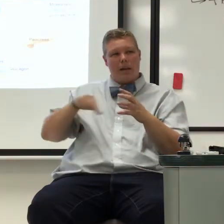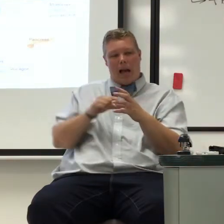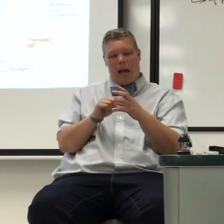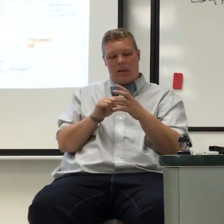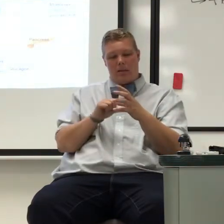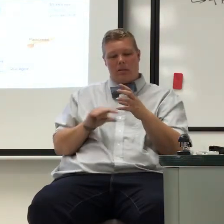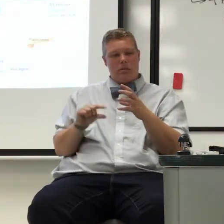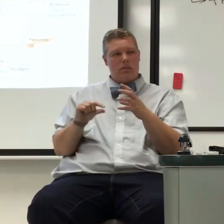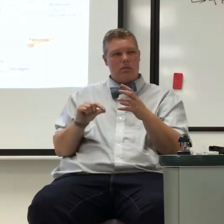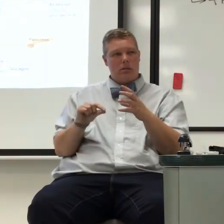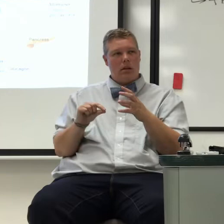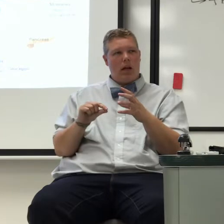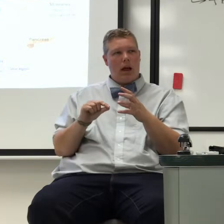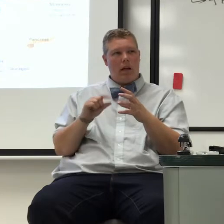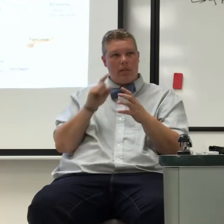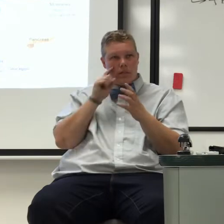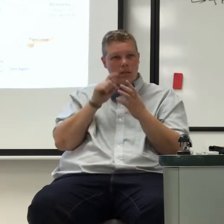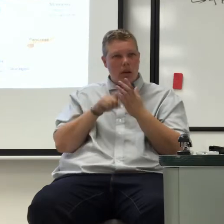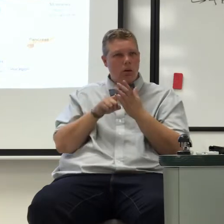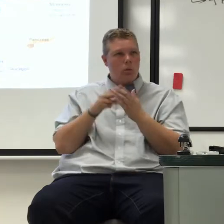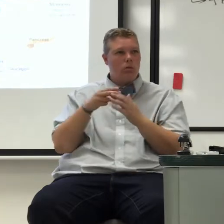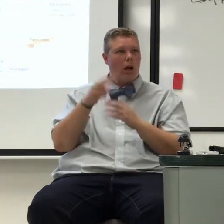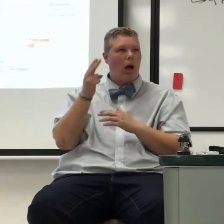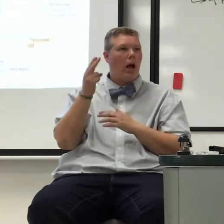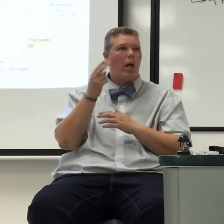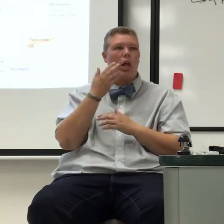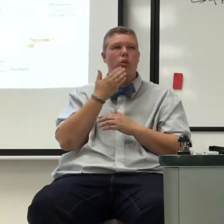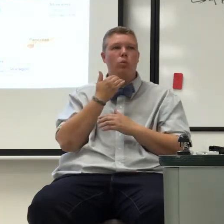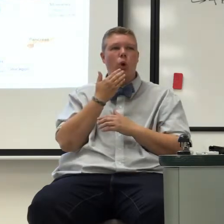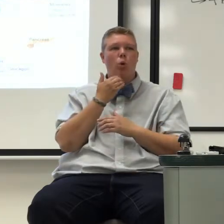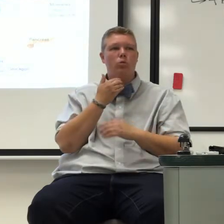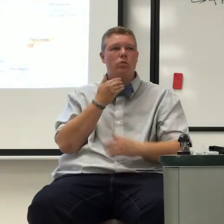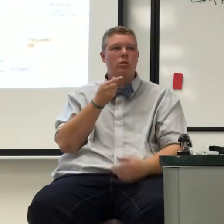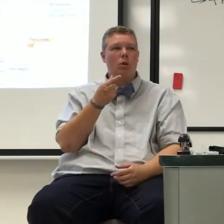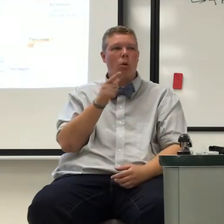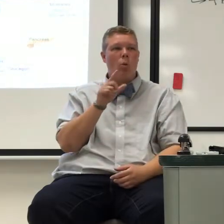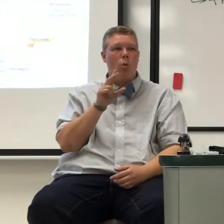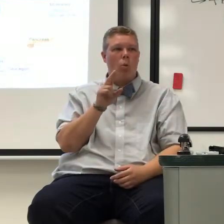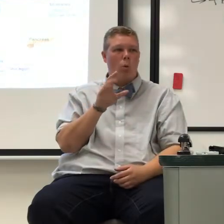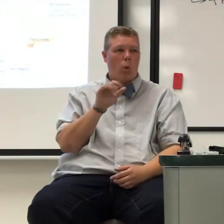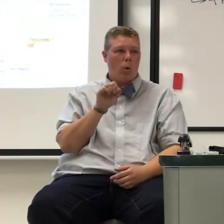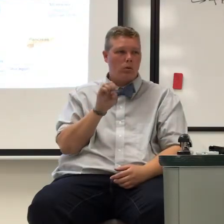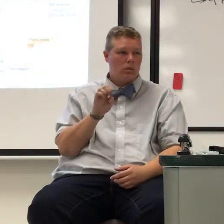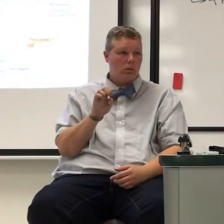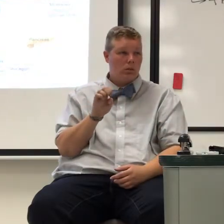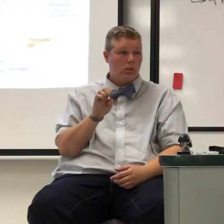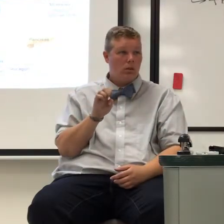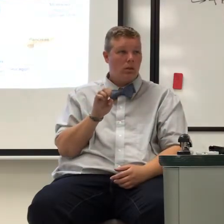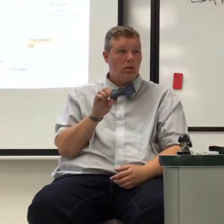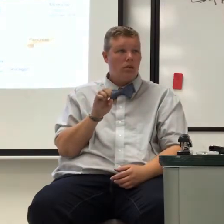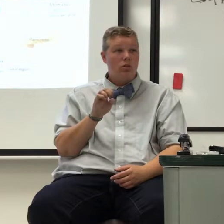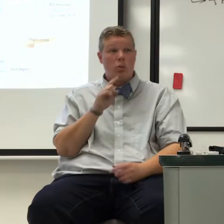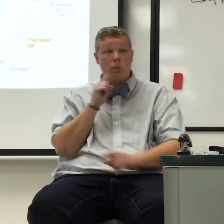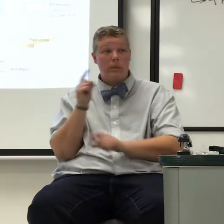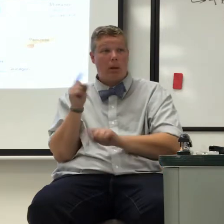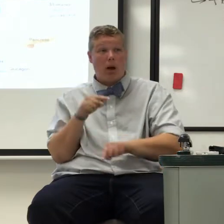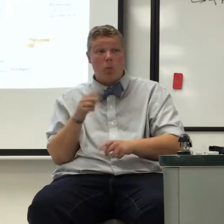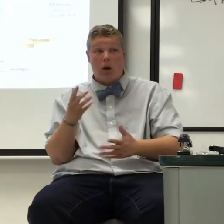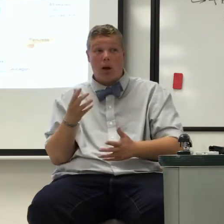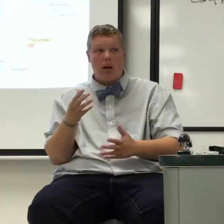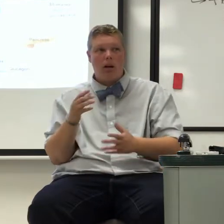elevated level of glucose in the blood. So in response to that, it'll secrete insulin.